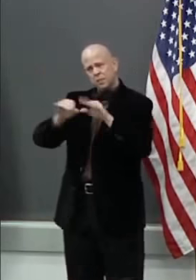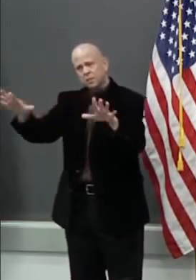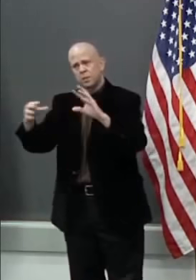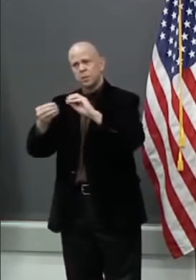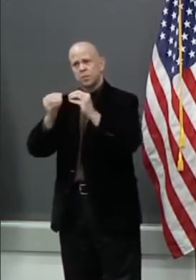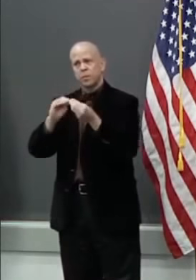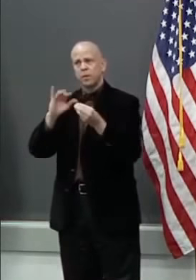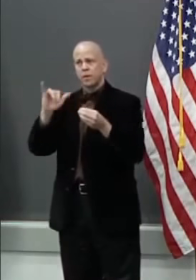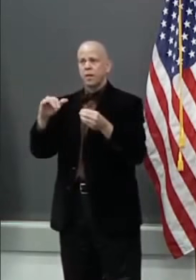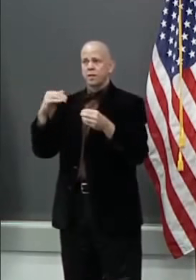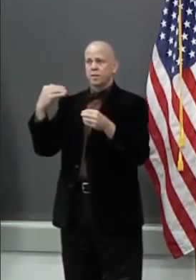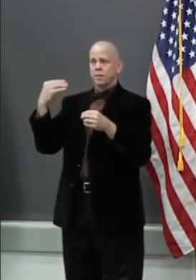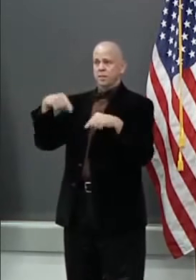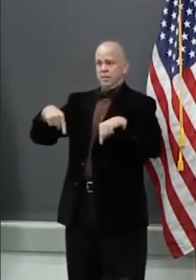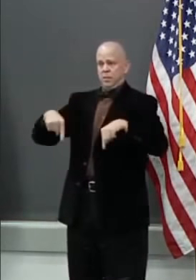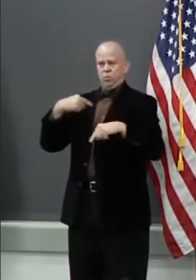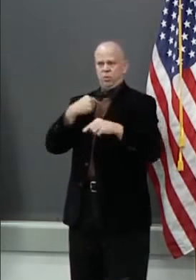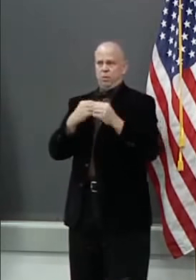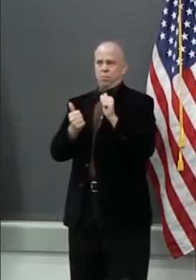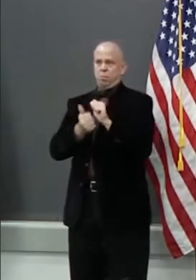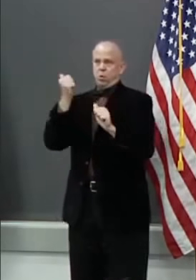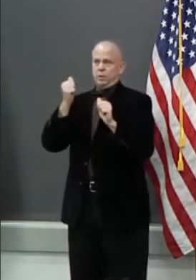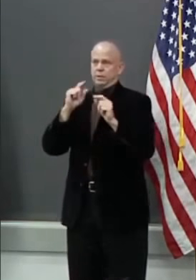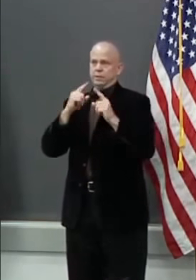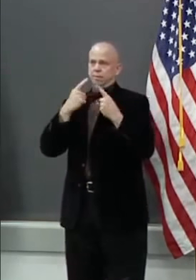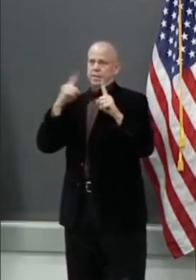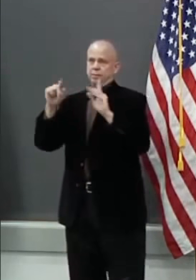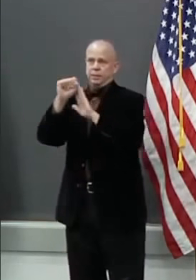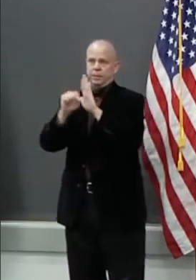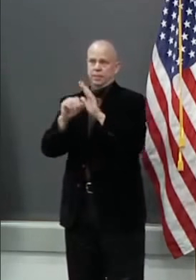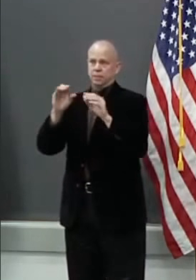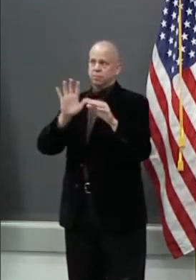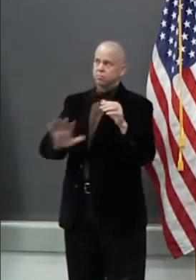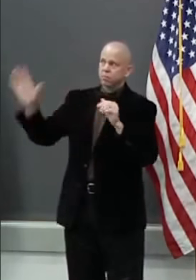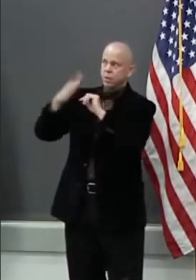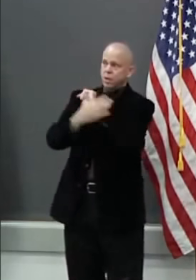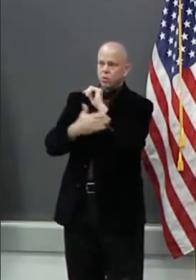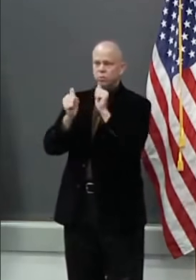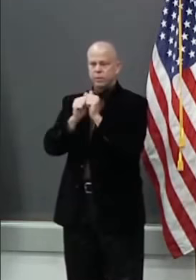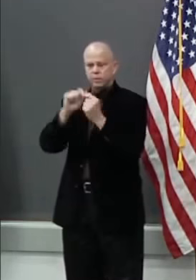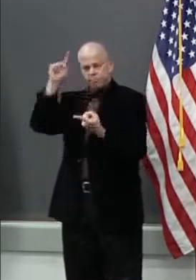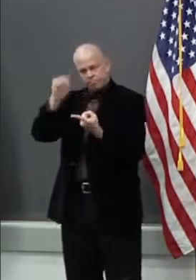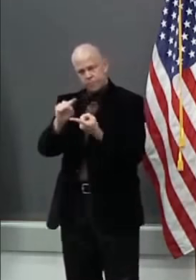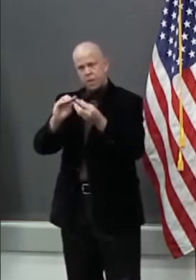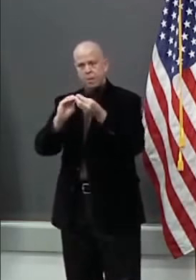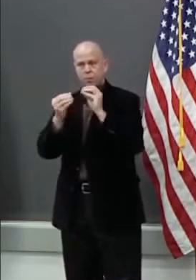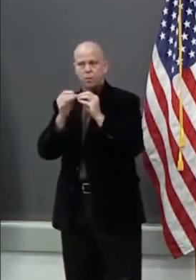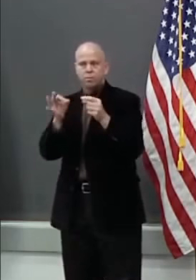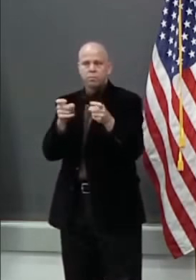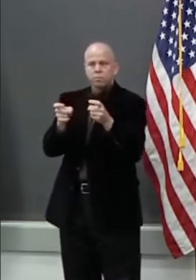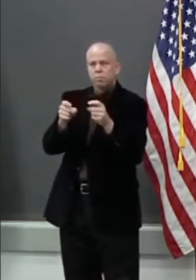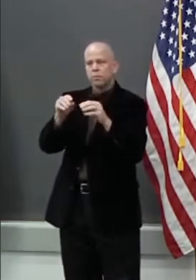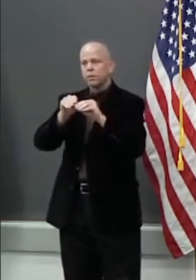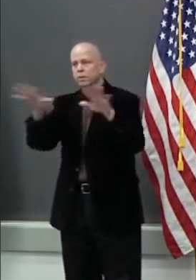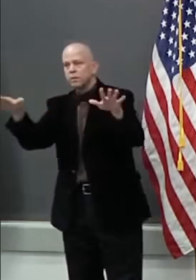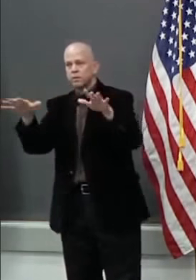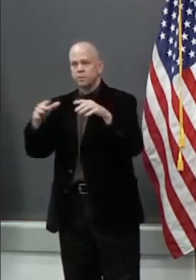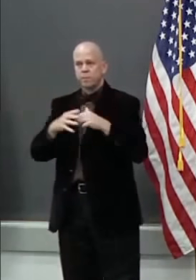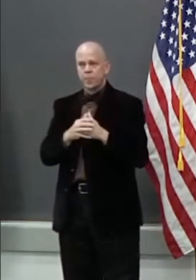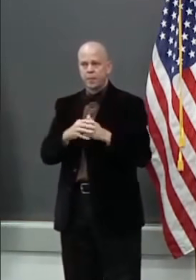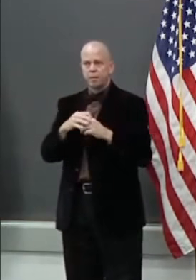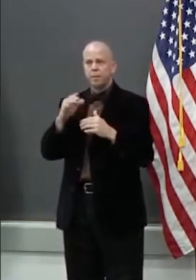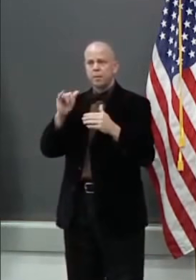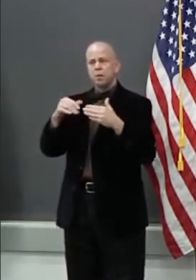virus, but still allow some ability for our economy to recover, and for people to still have some